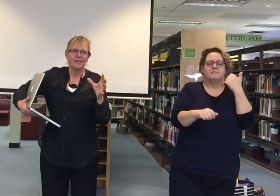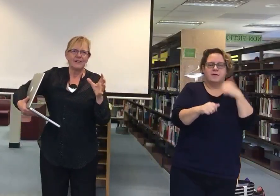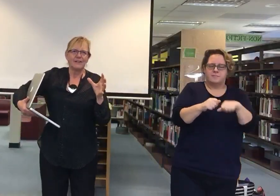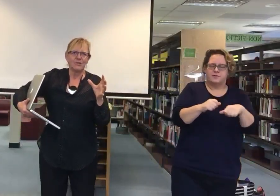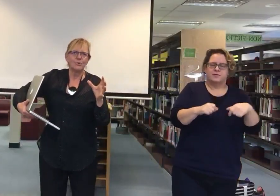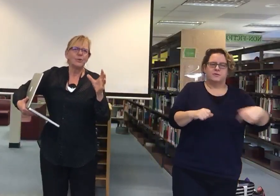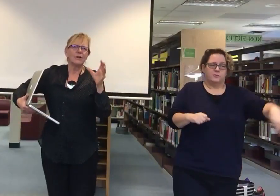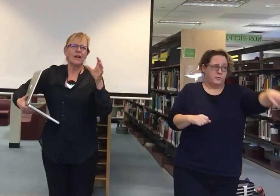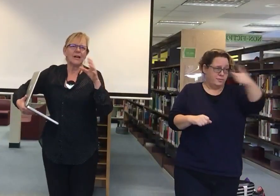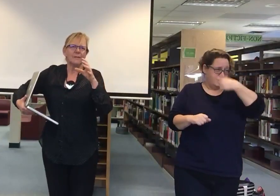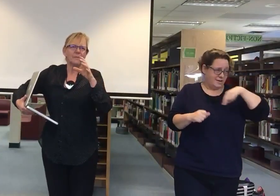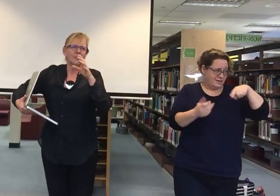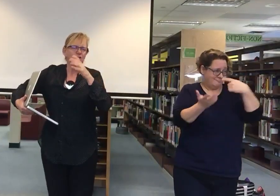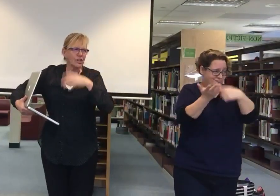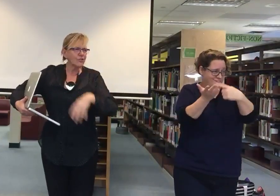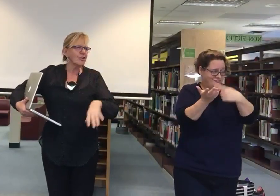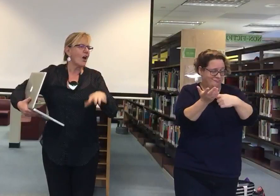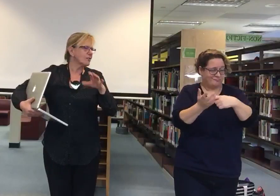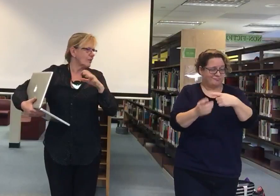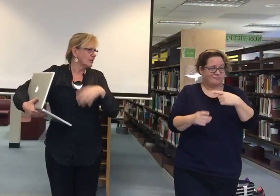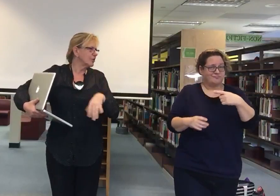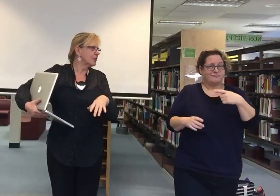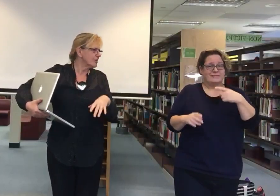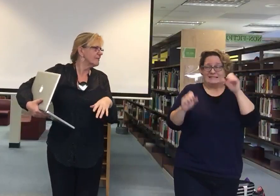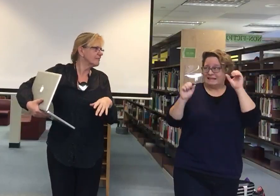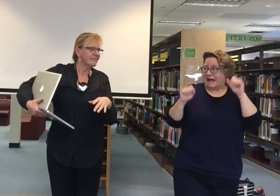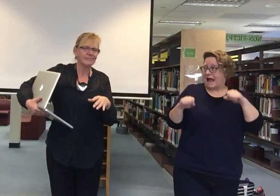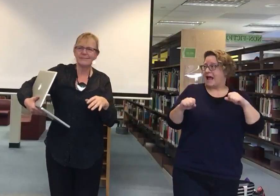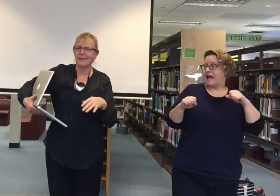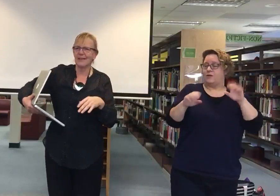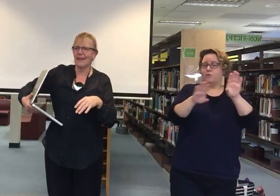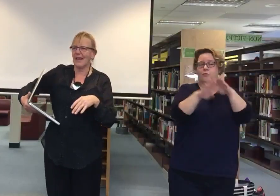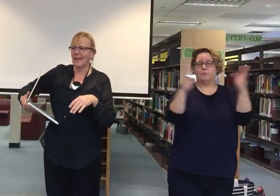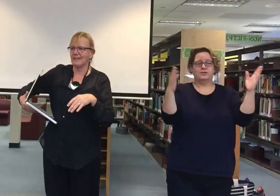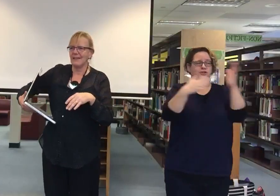of do shared docs on Google?